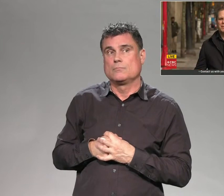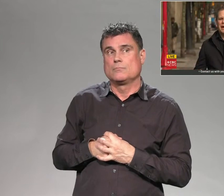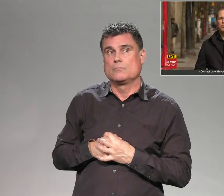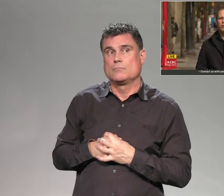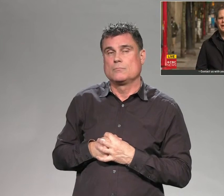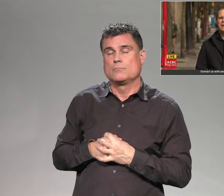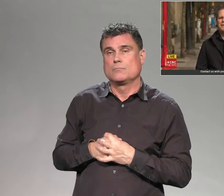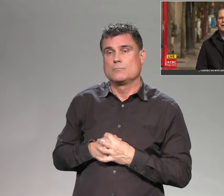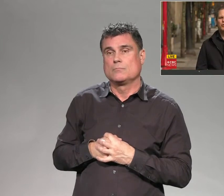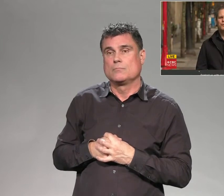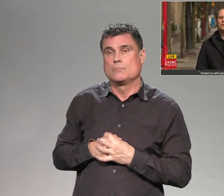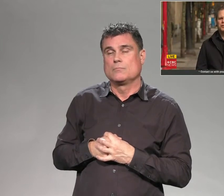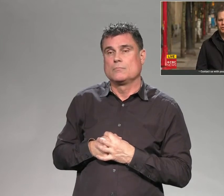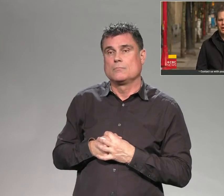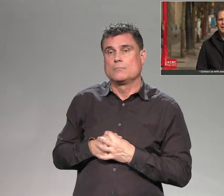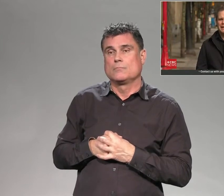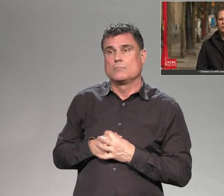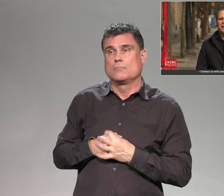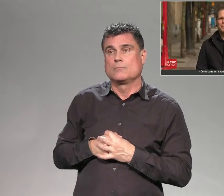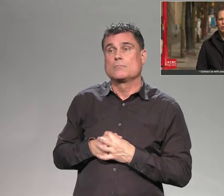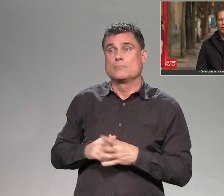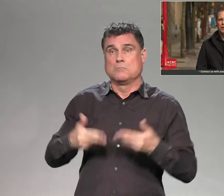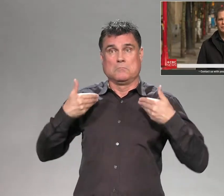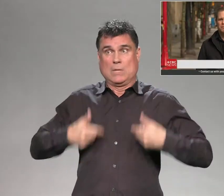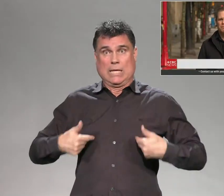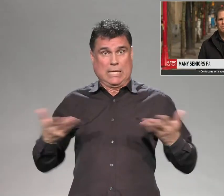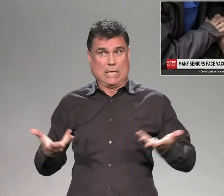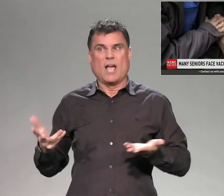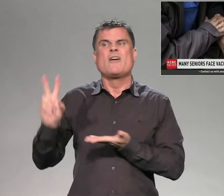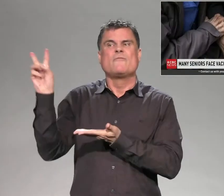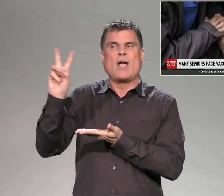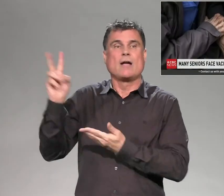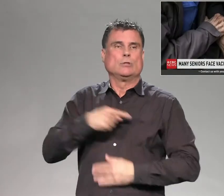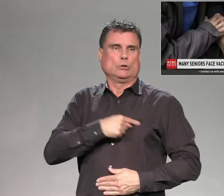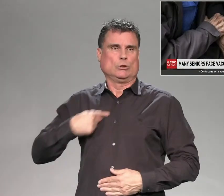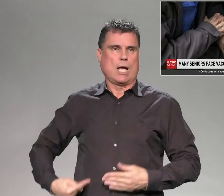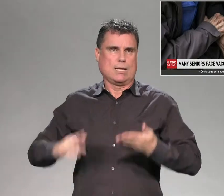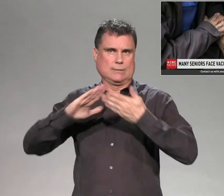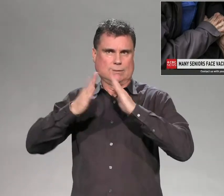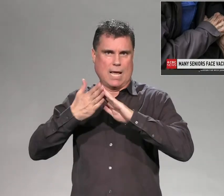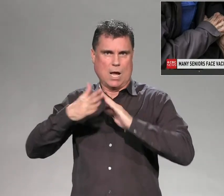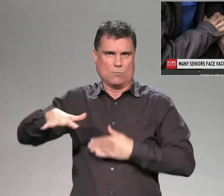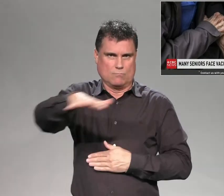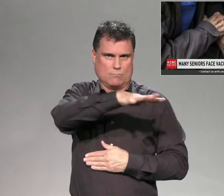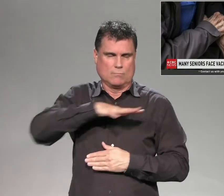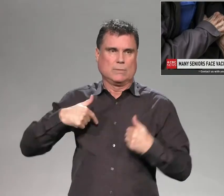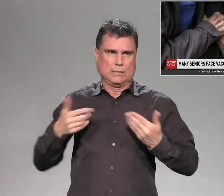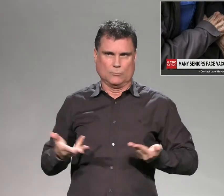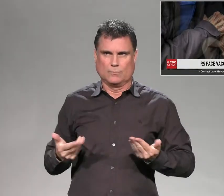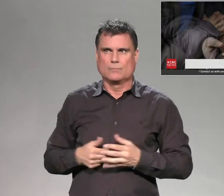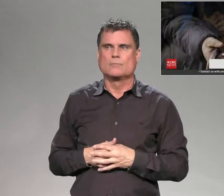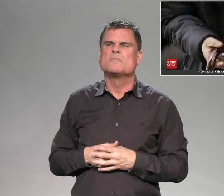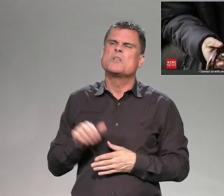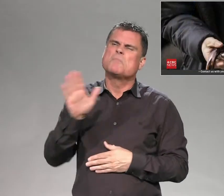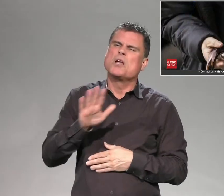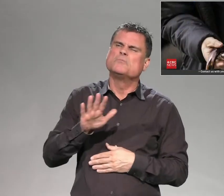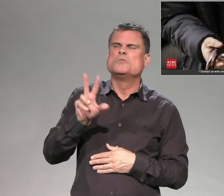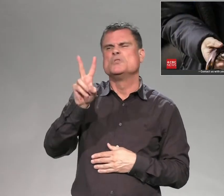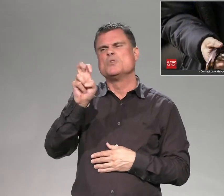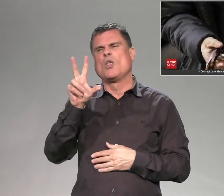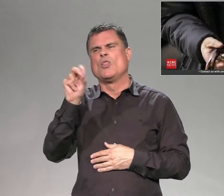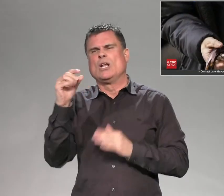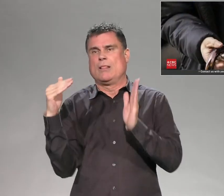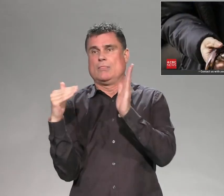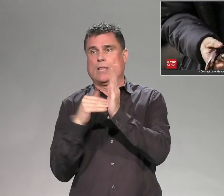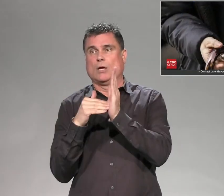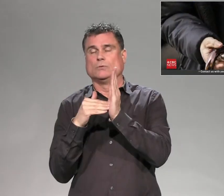I'm Justin McElroy in Vancouver's Chinatown neighborhood. There are approximately 230,000 British